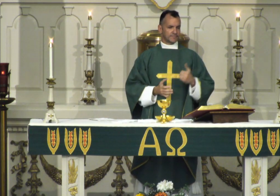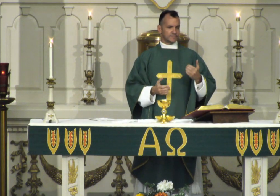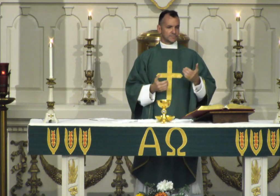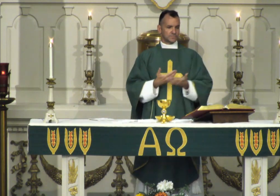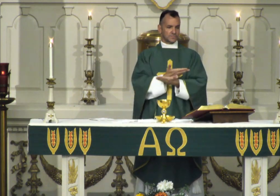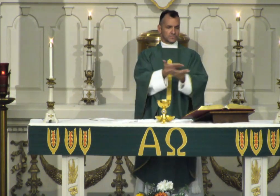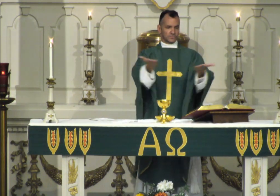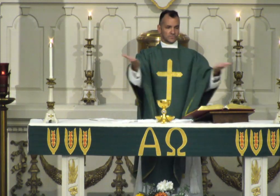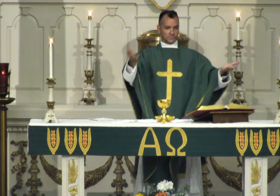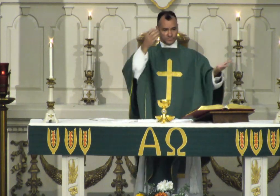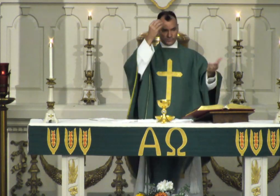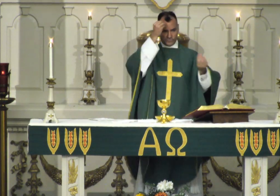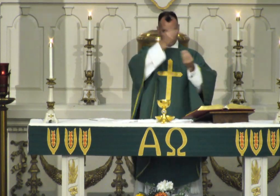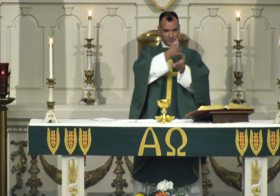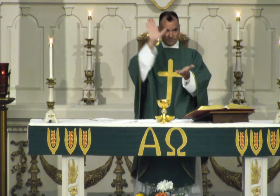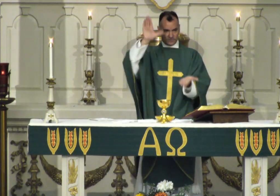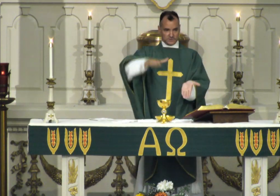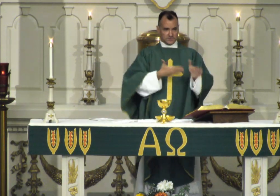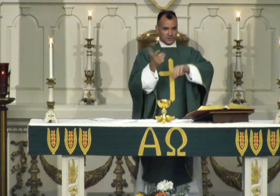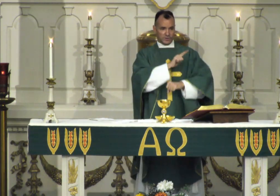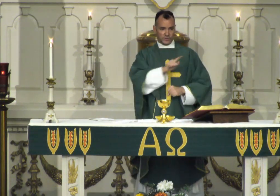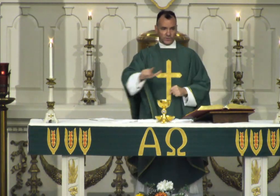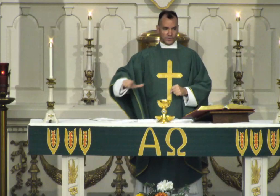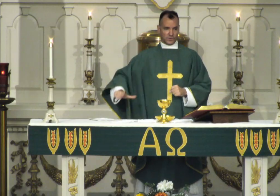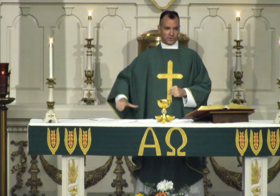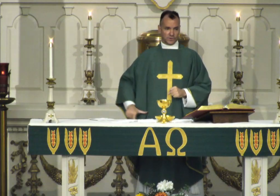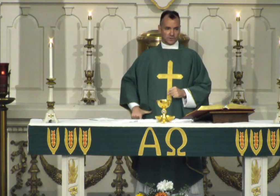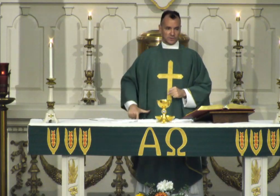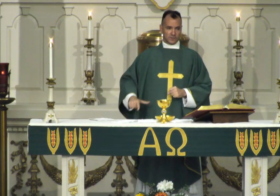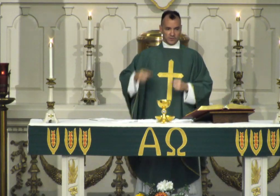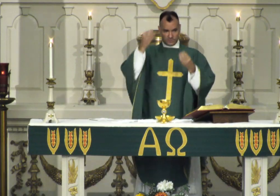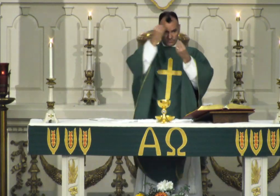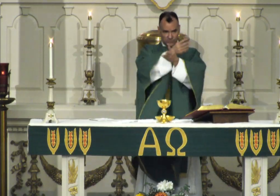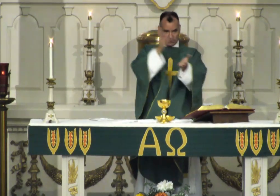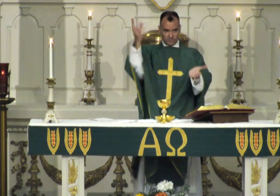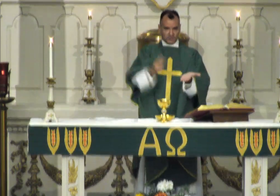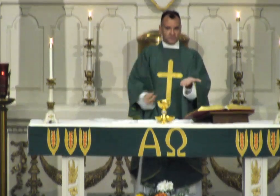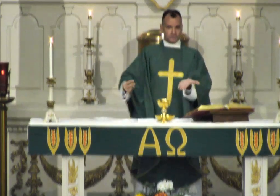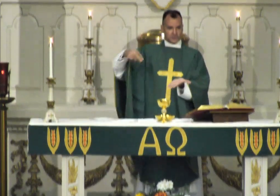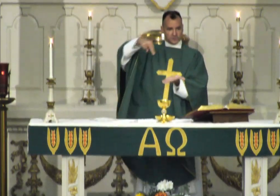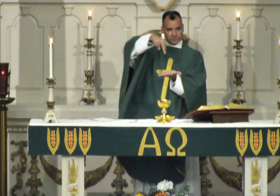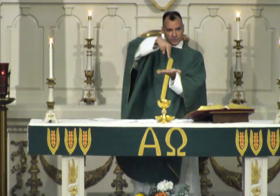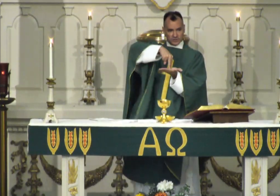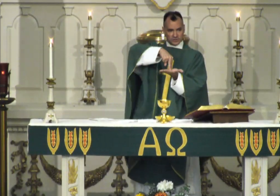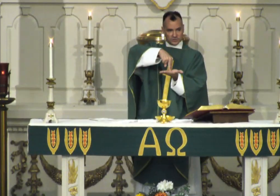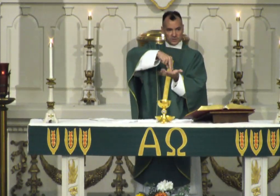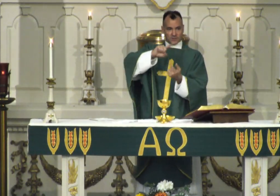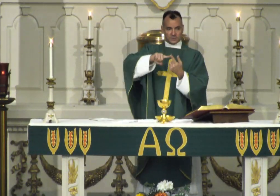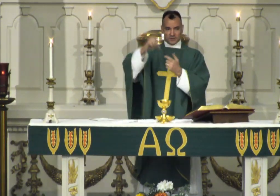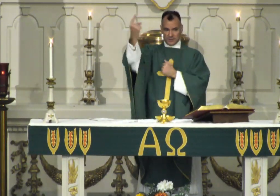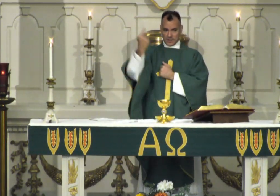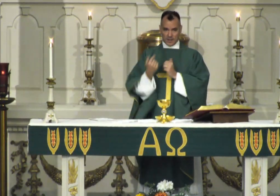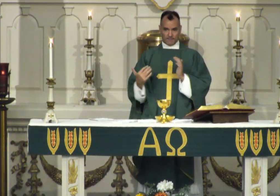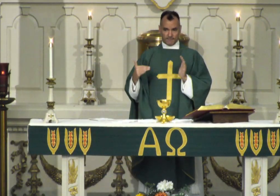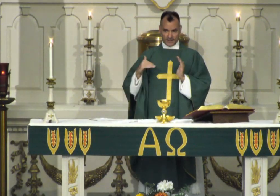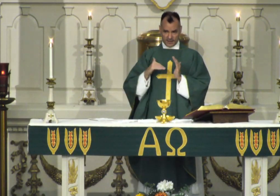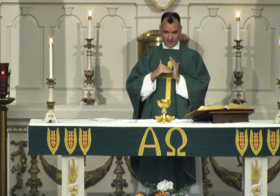We proclaim your death, O Lord, and profess your